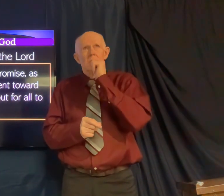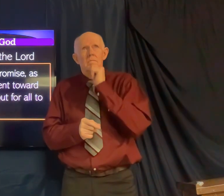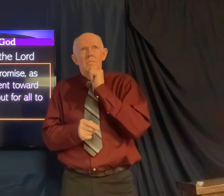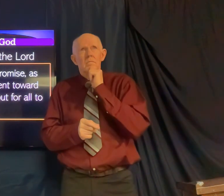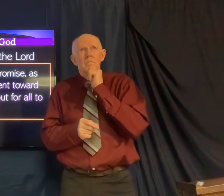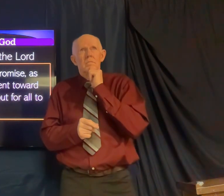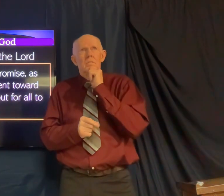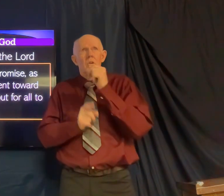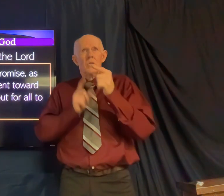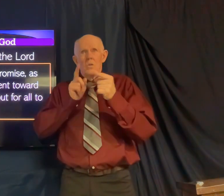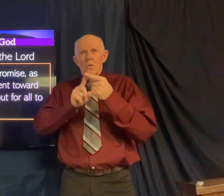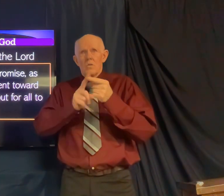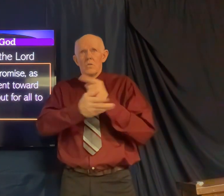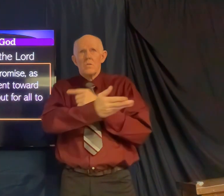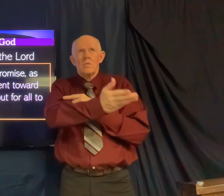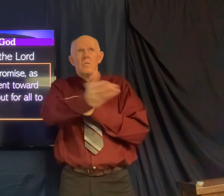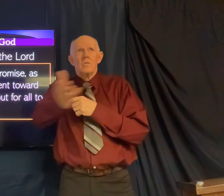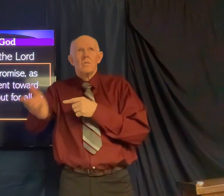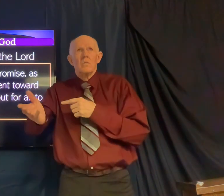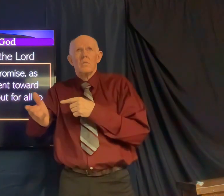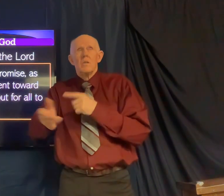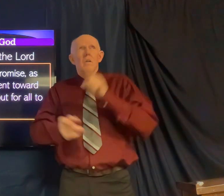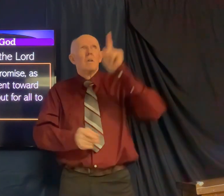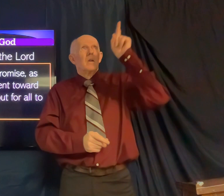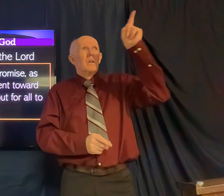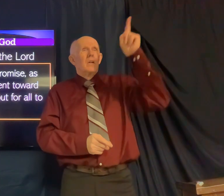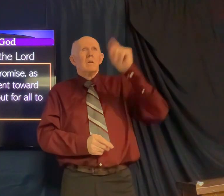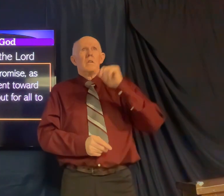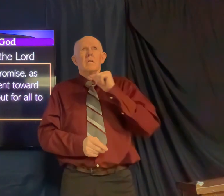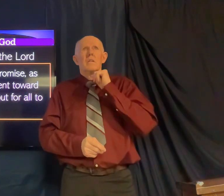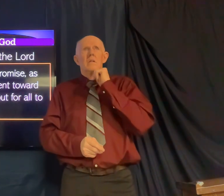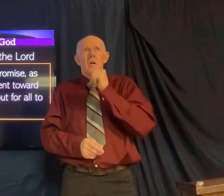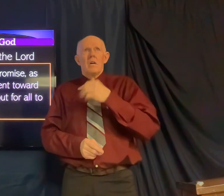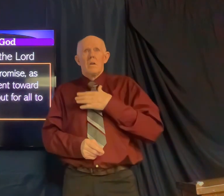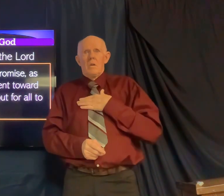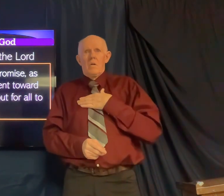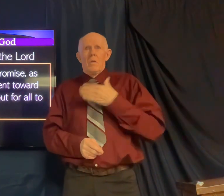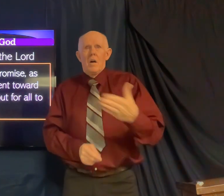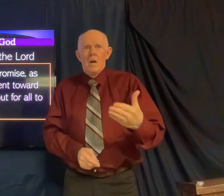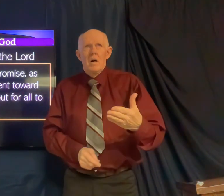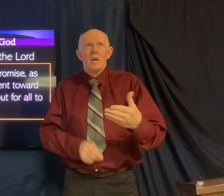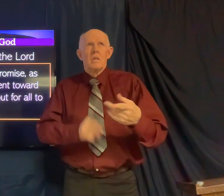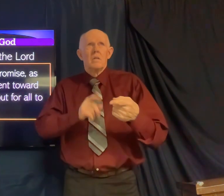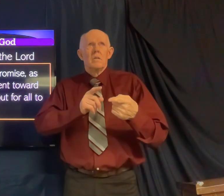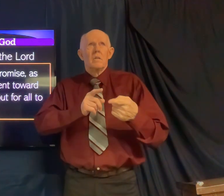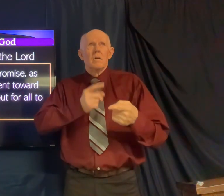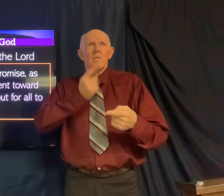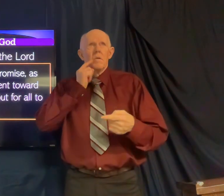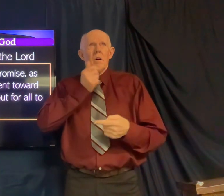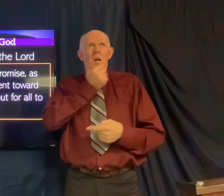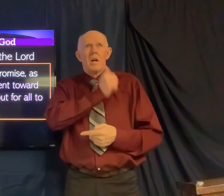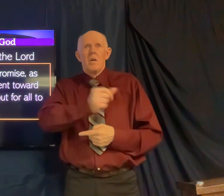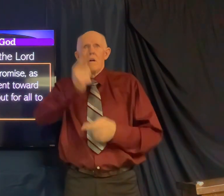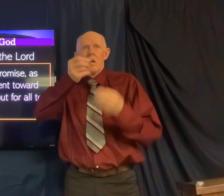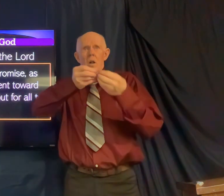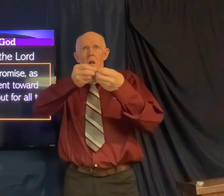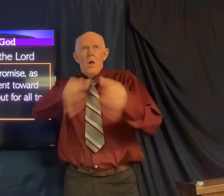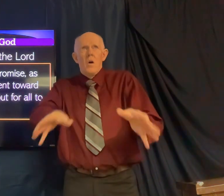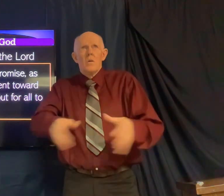But he is patient toward you, not willing for any to